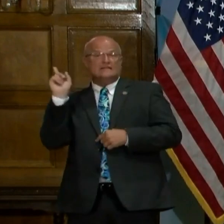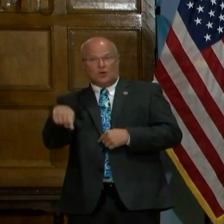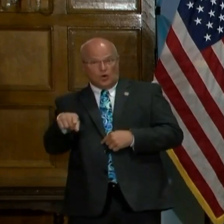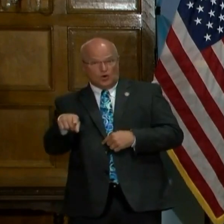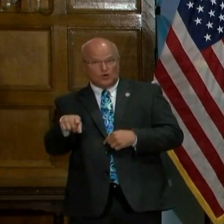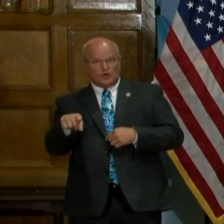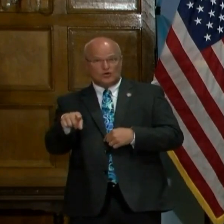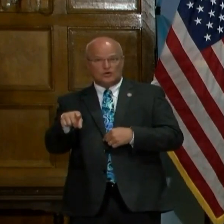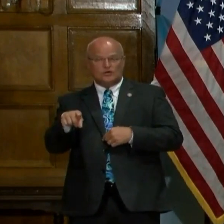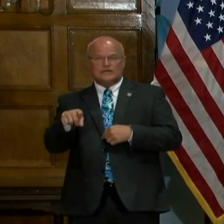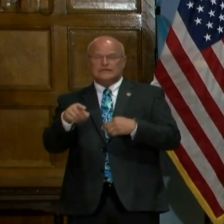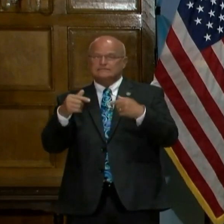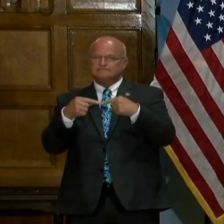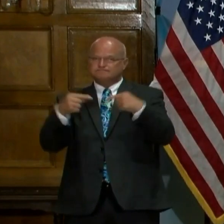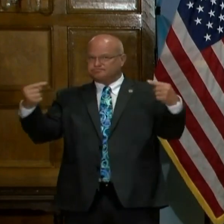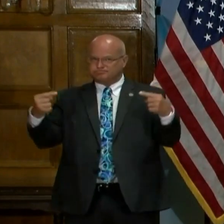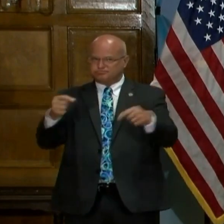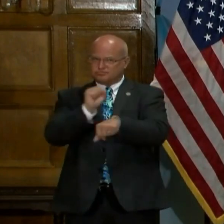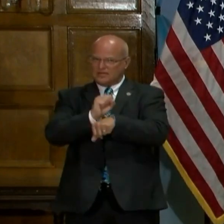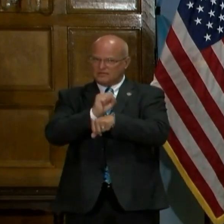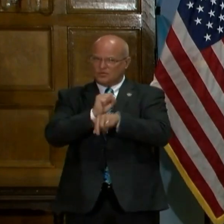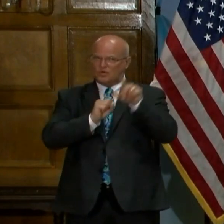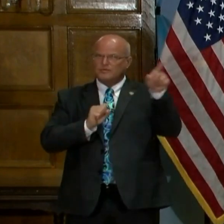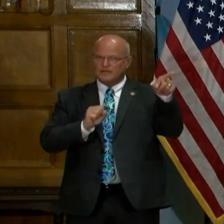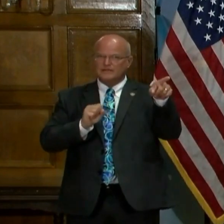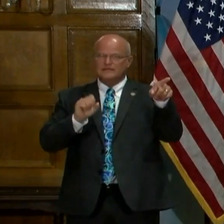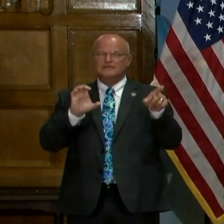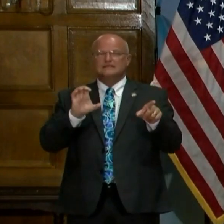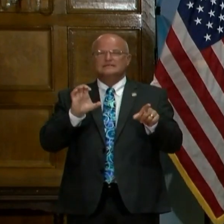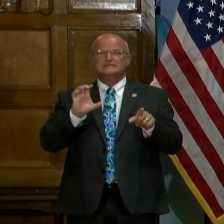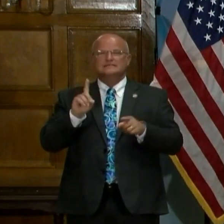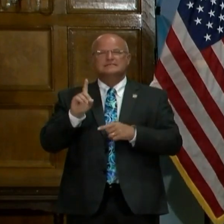order countermanding his employment at